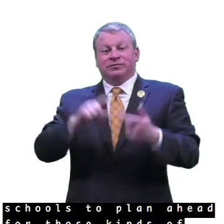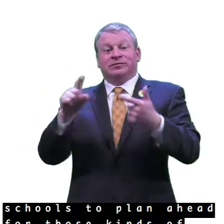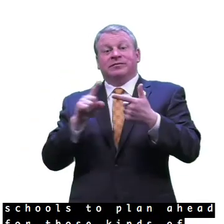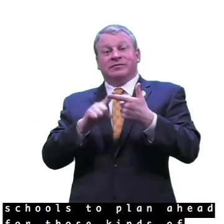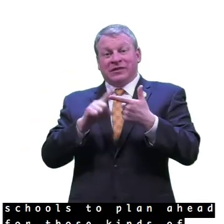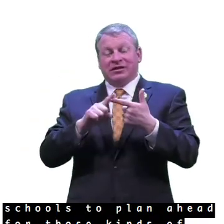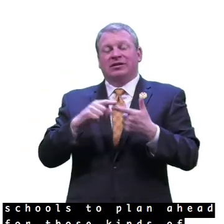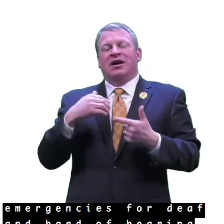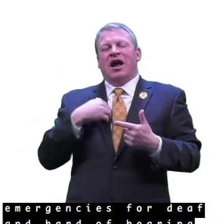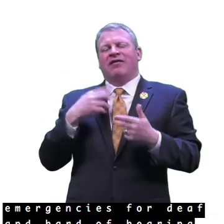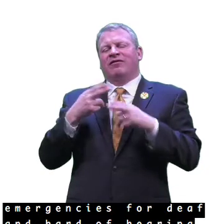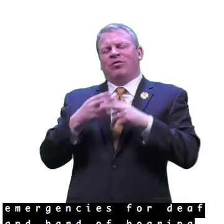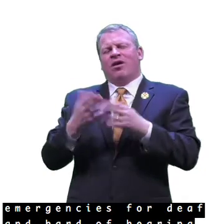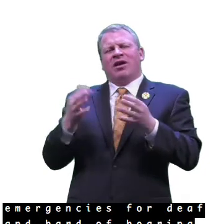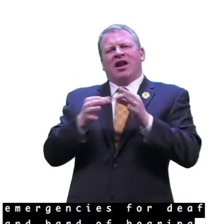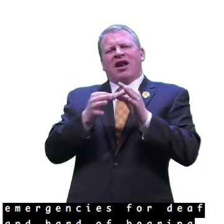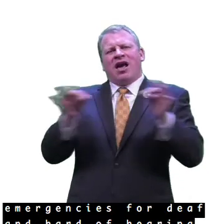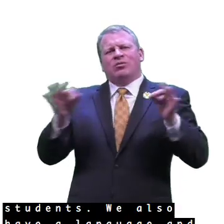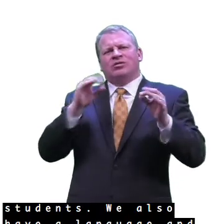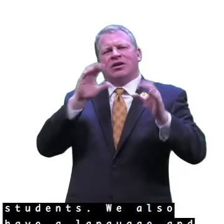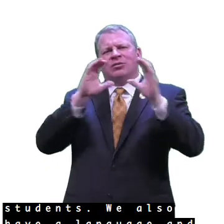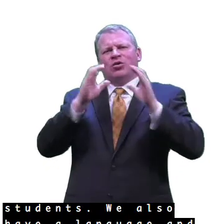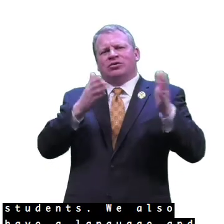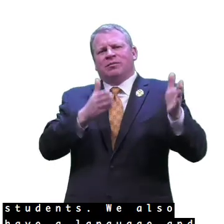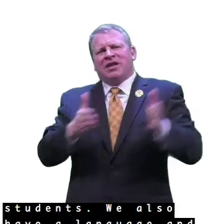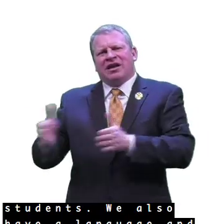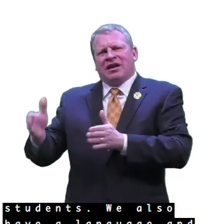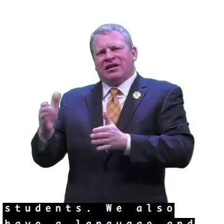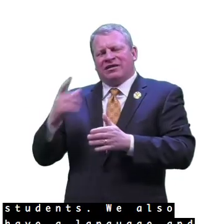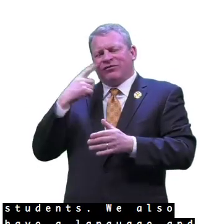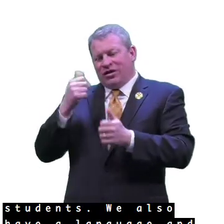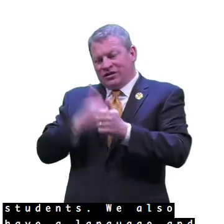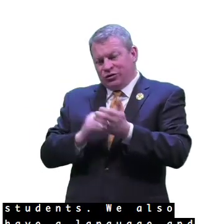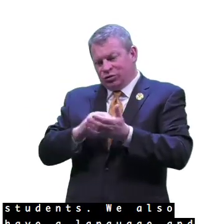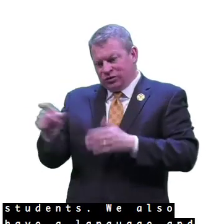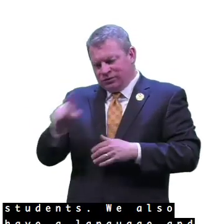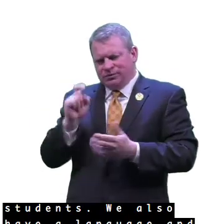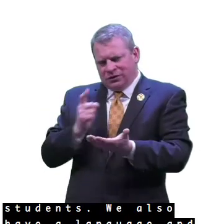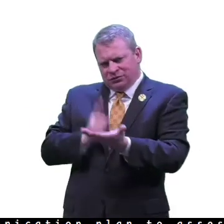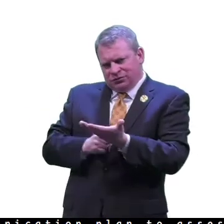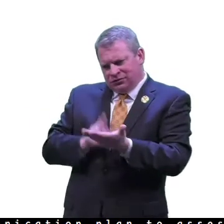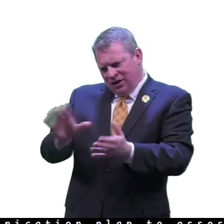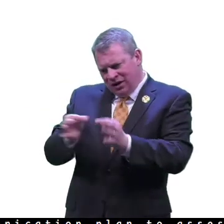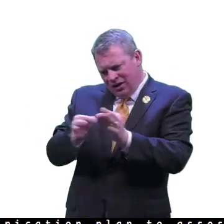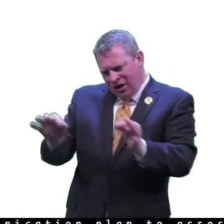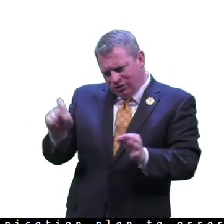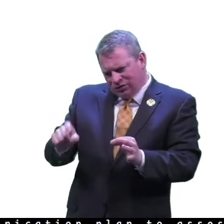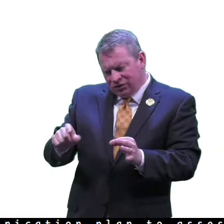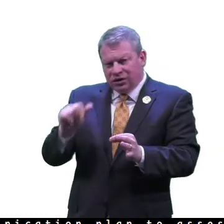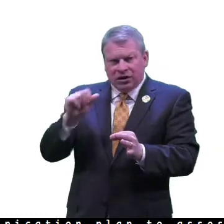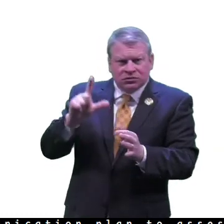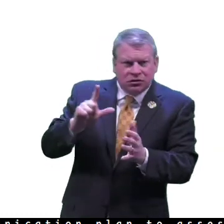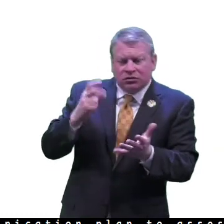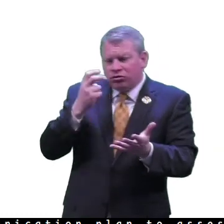ahead for those kinds of emergencies for deaf and hard of hearing students. We also have a language and communication plan to assess